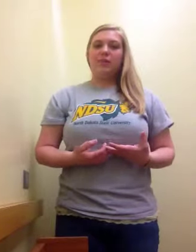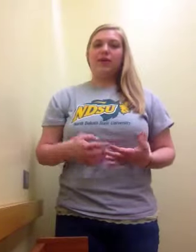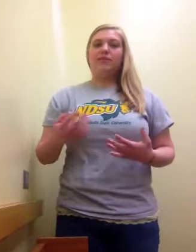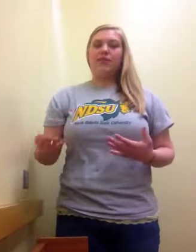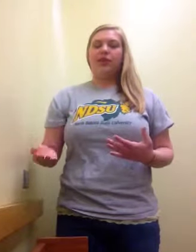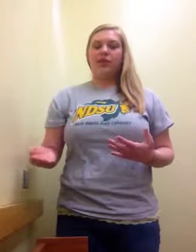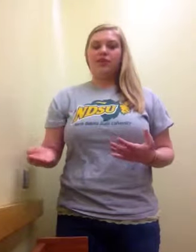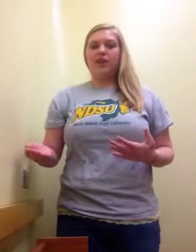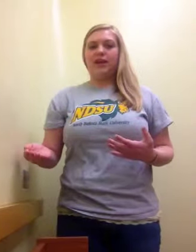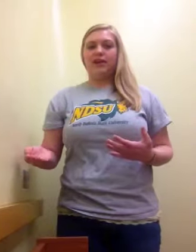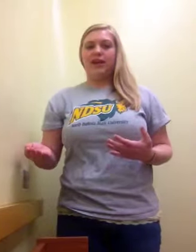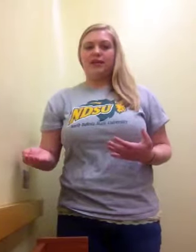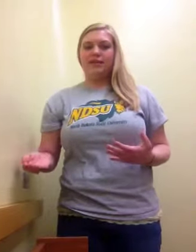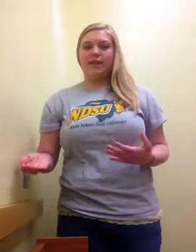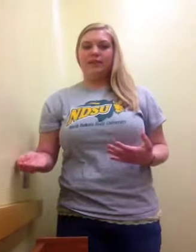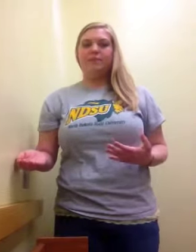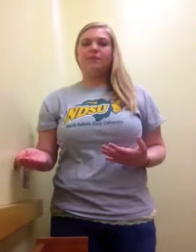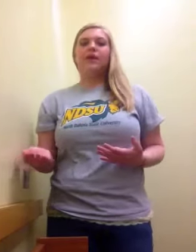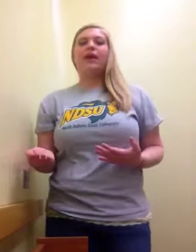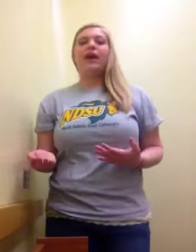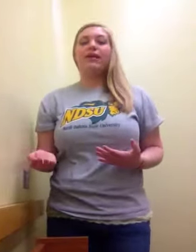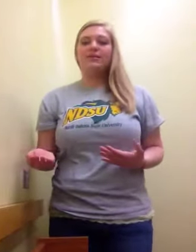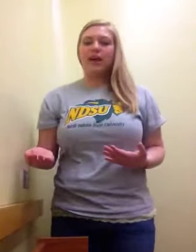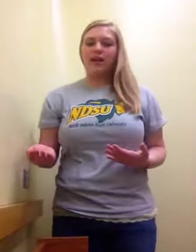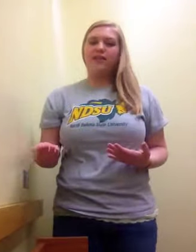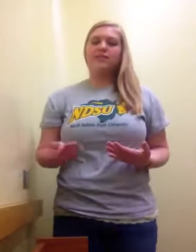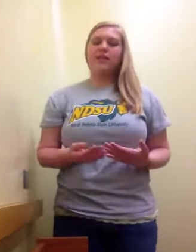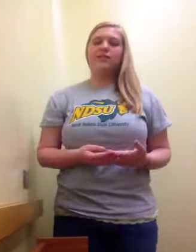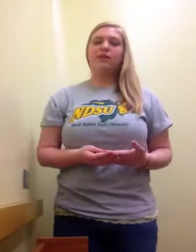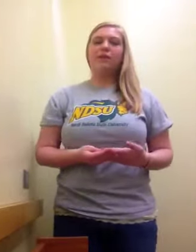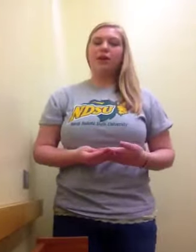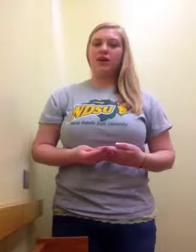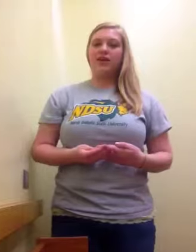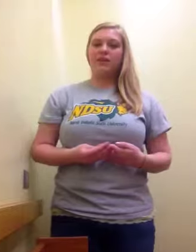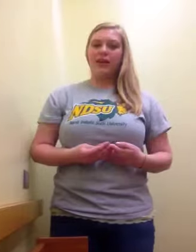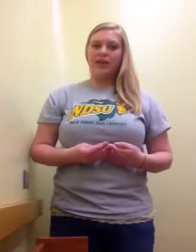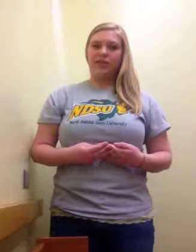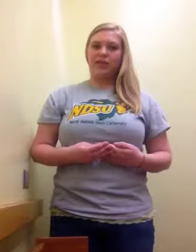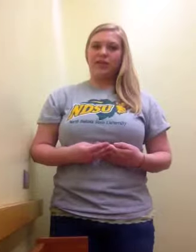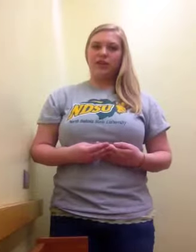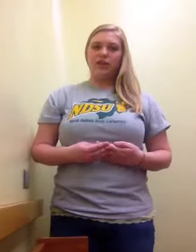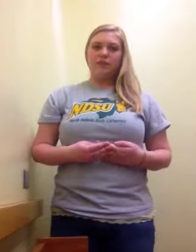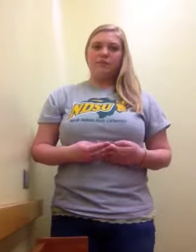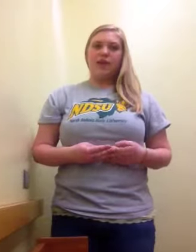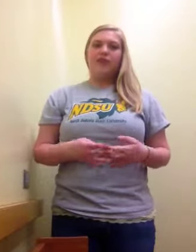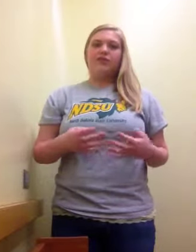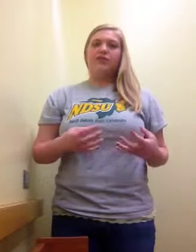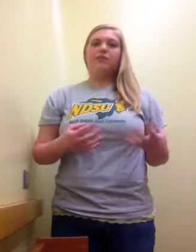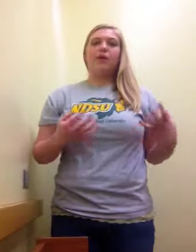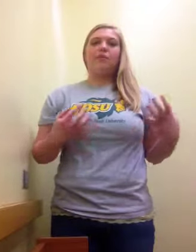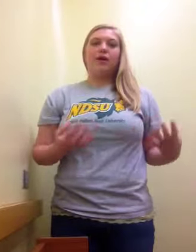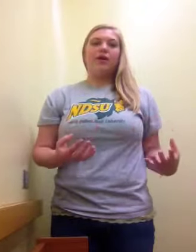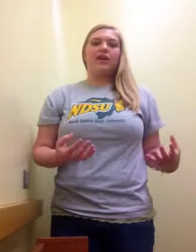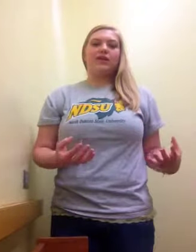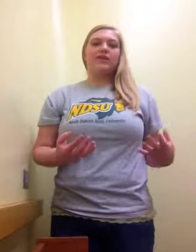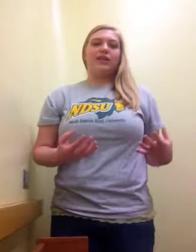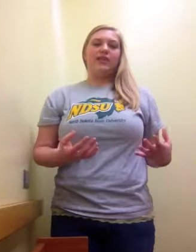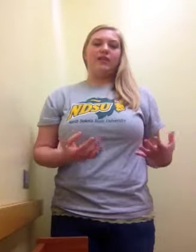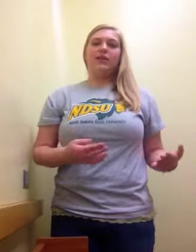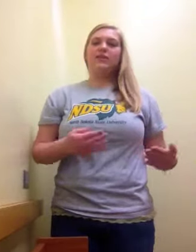of deaf culture and ASL. ASL stands for American Sign Language. I use the term American Sign Language because there